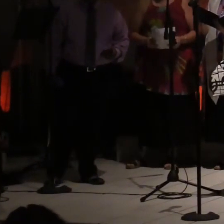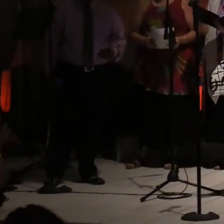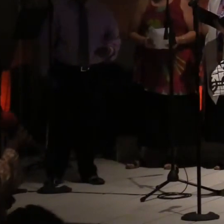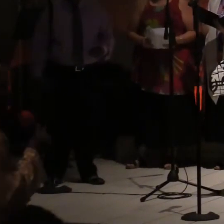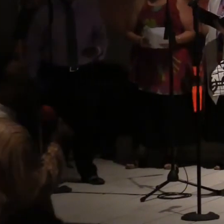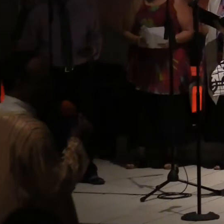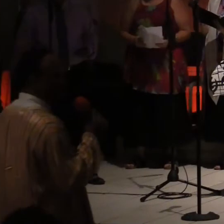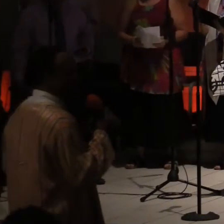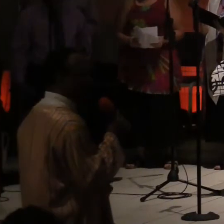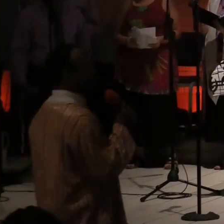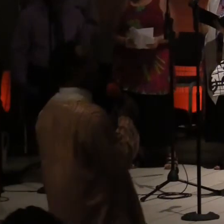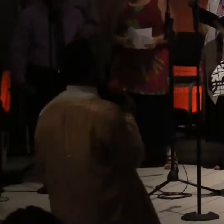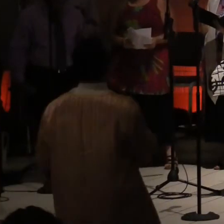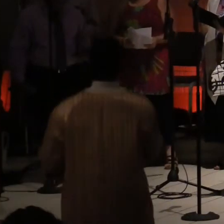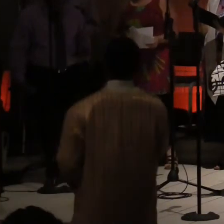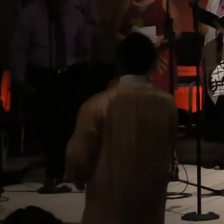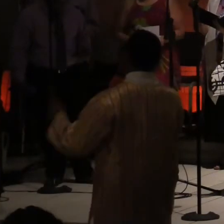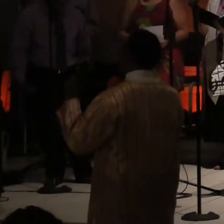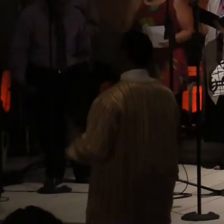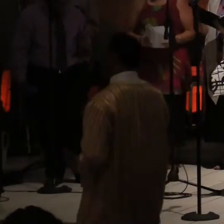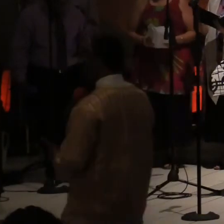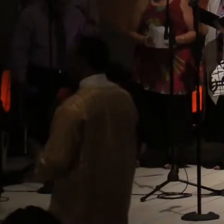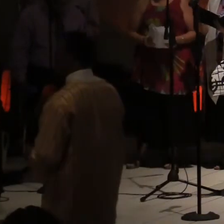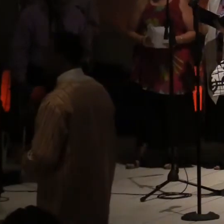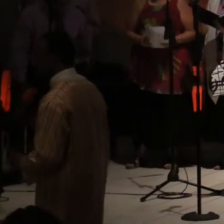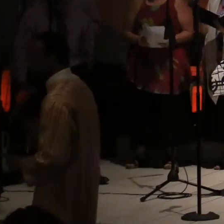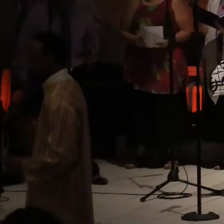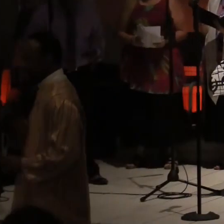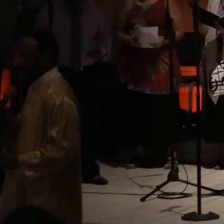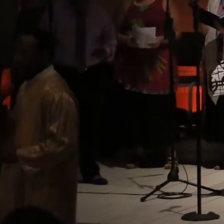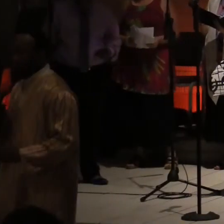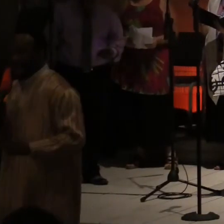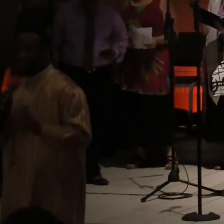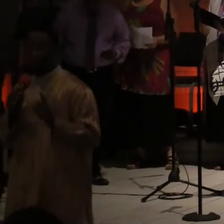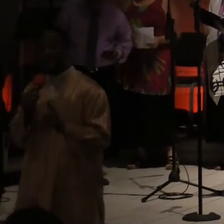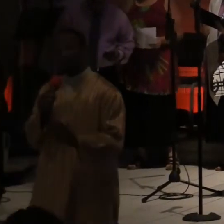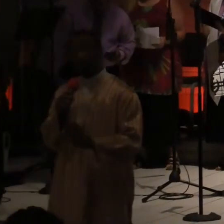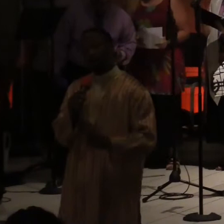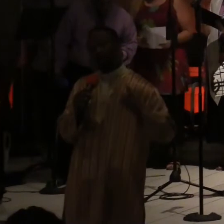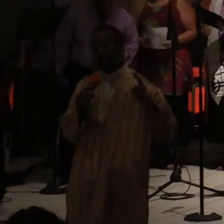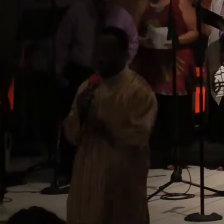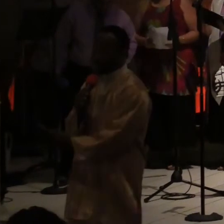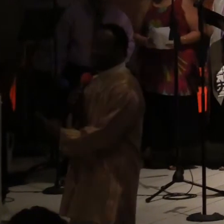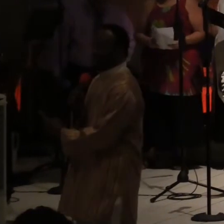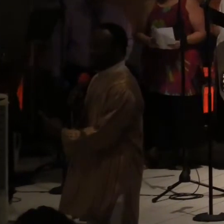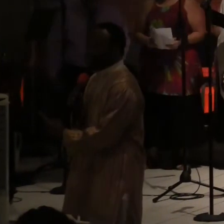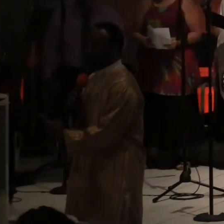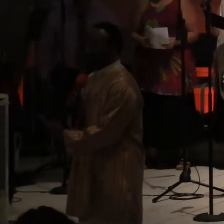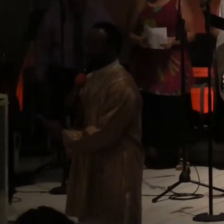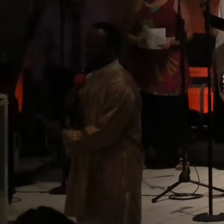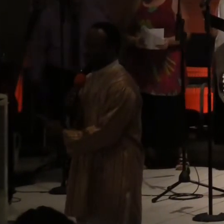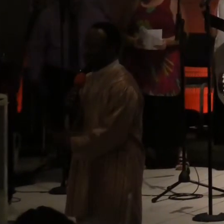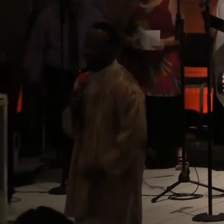strife. There is still hatred and pain. But as we move to the other side of